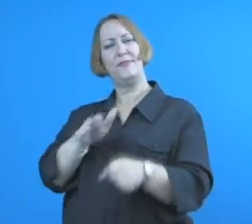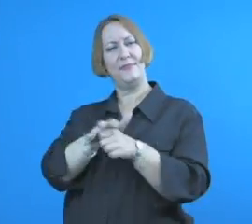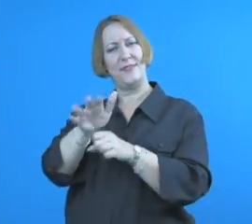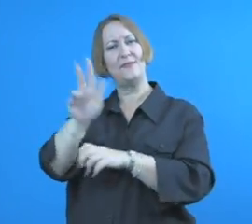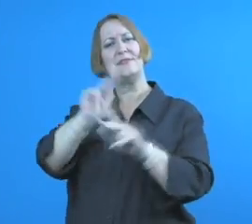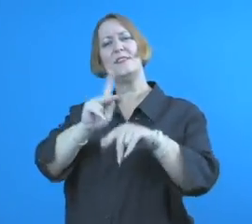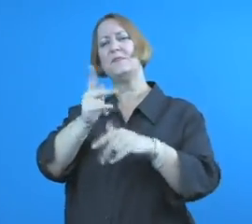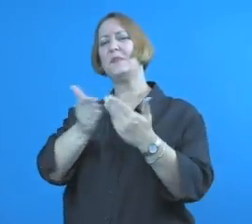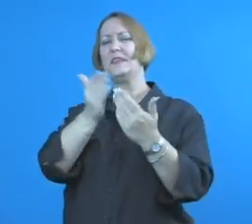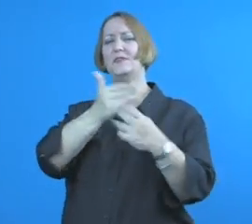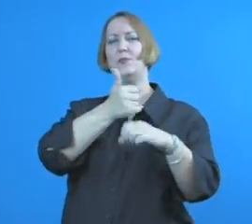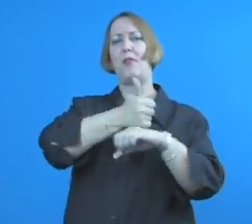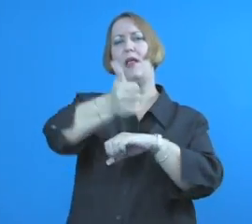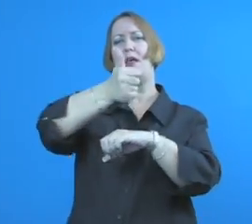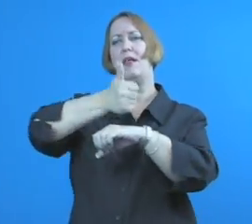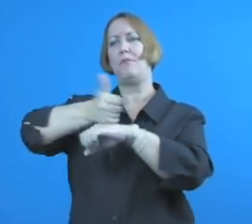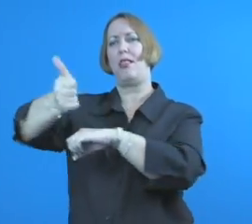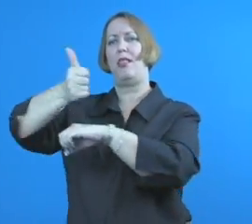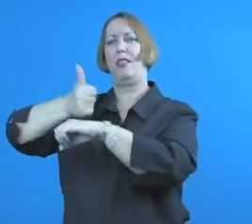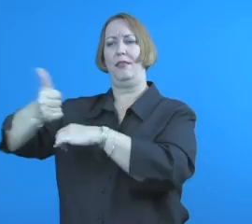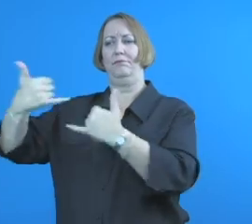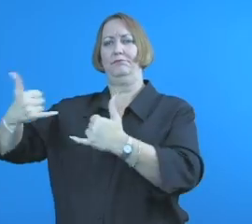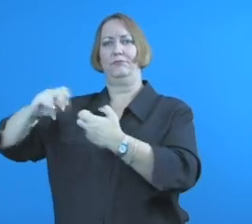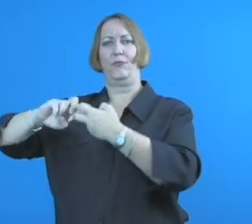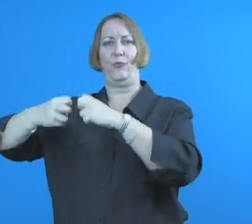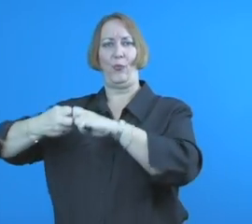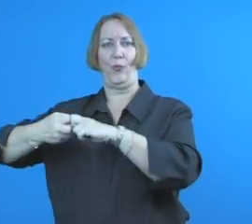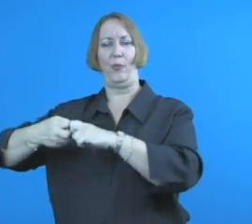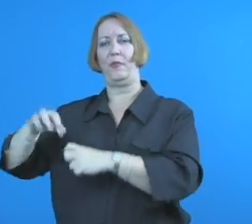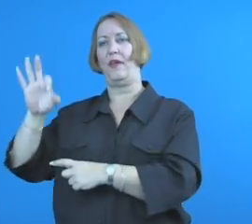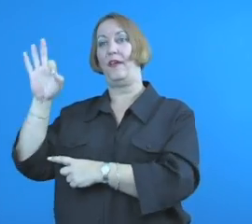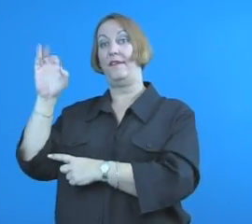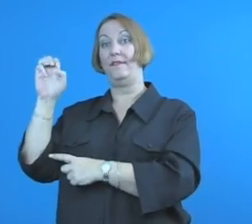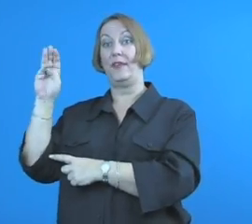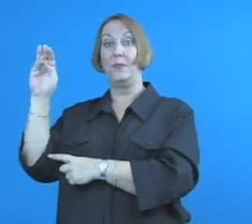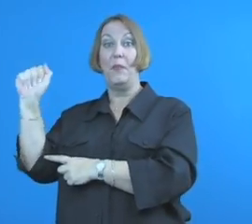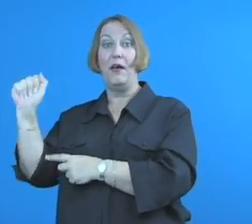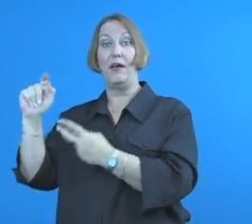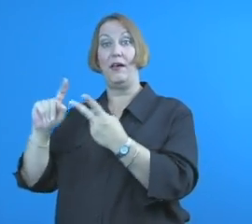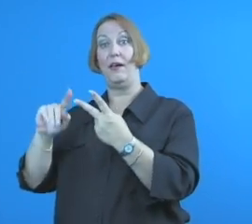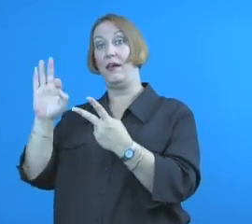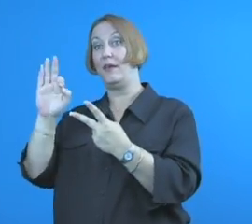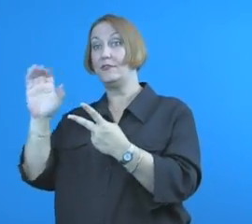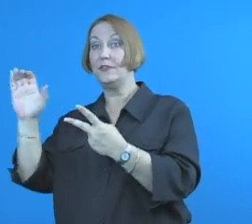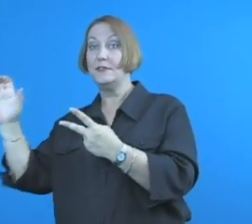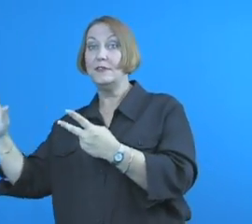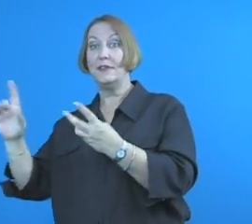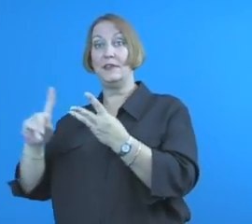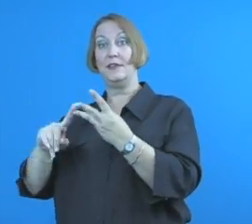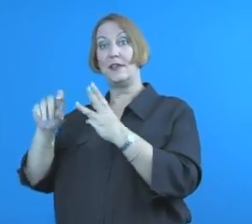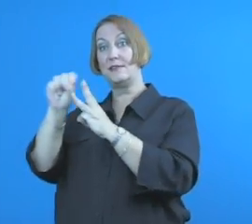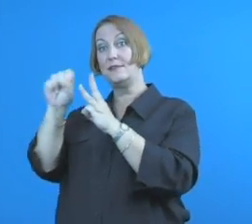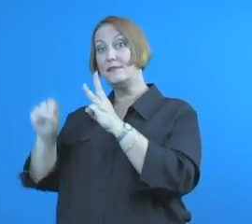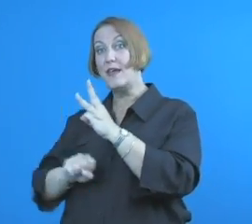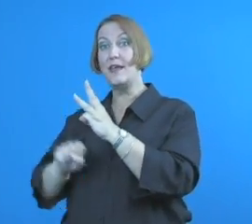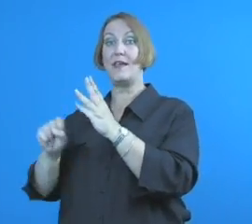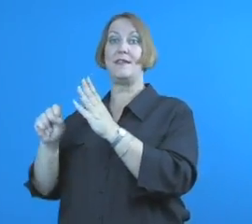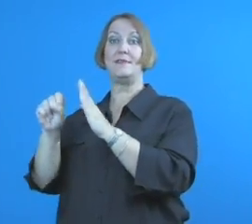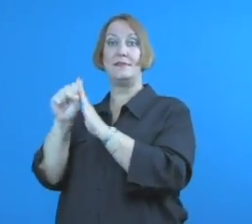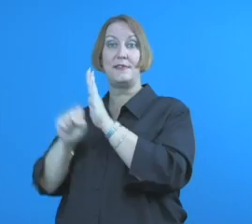All are equally culpable and should be held accountable, but these are also the same entities that can correct the problem, a process that